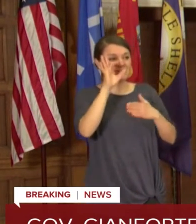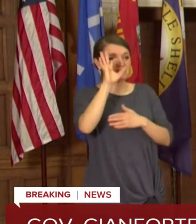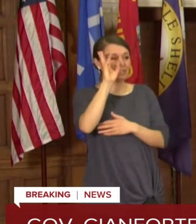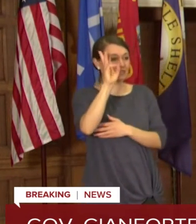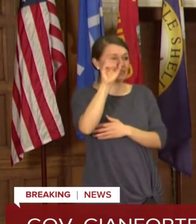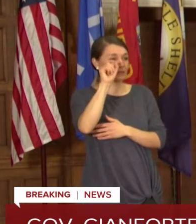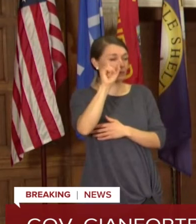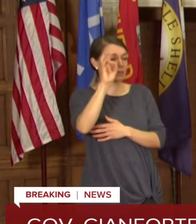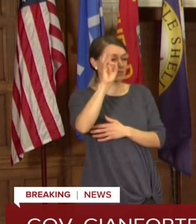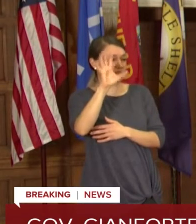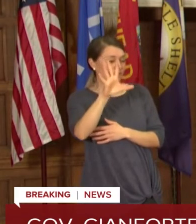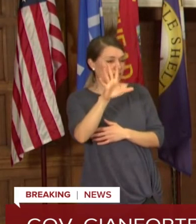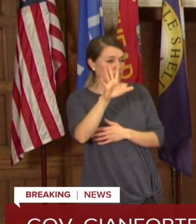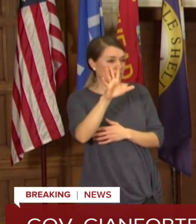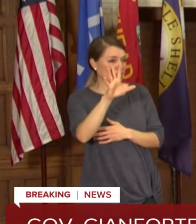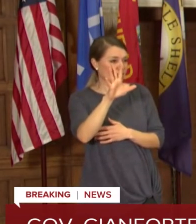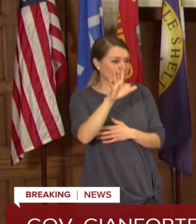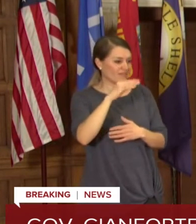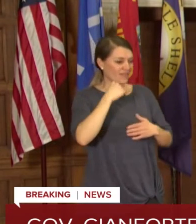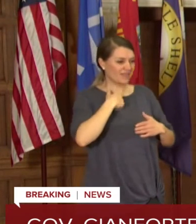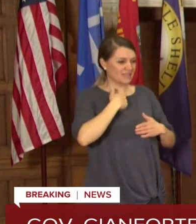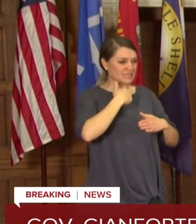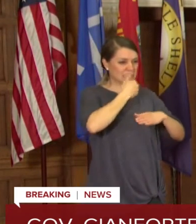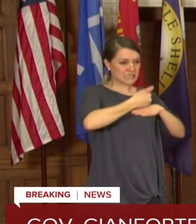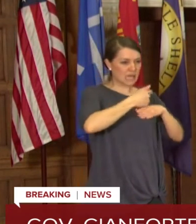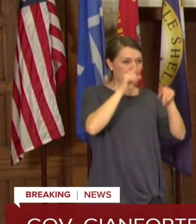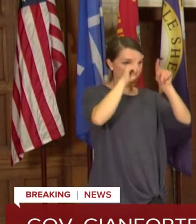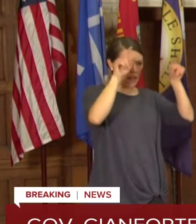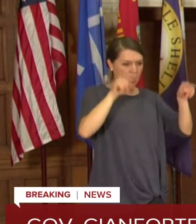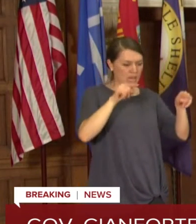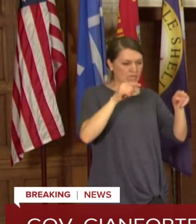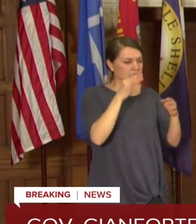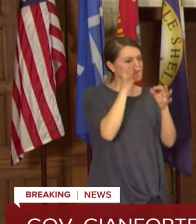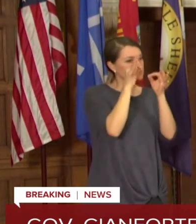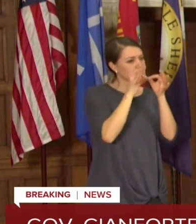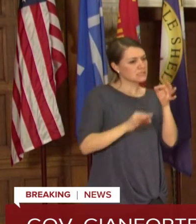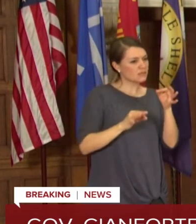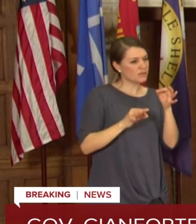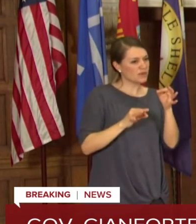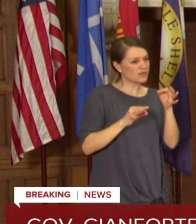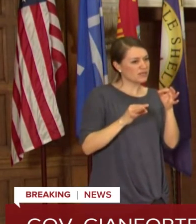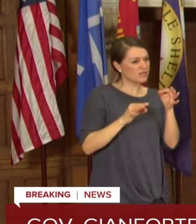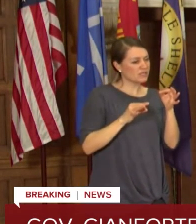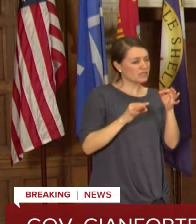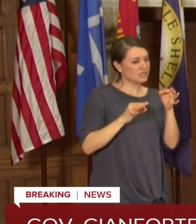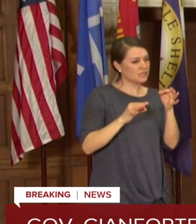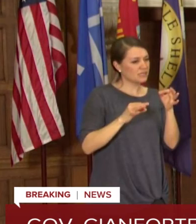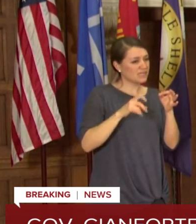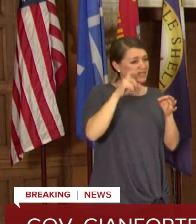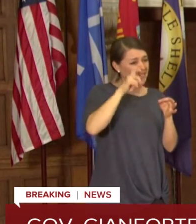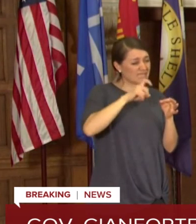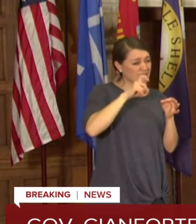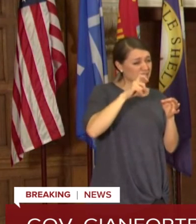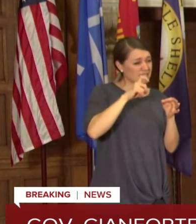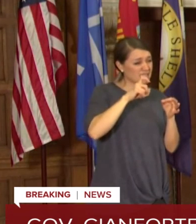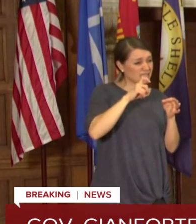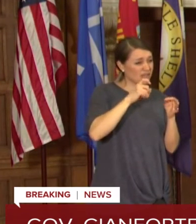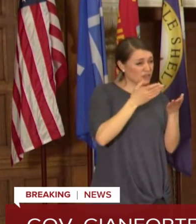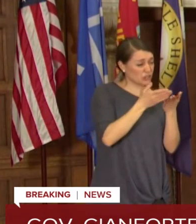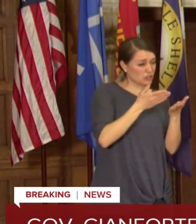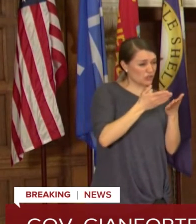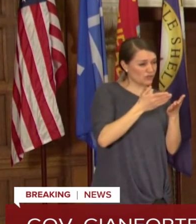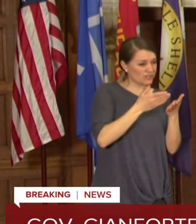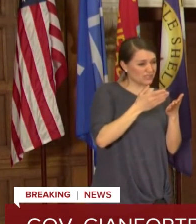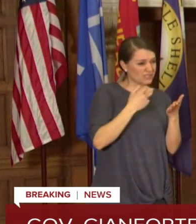The parameters are very simple. We can't cut essential services. We need to balance the budget, and within